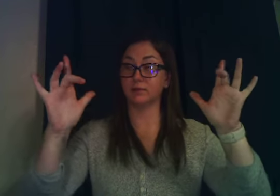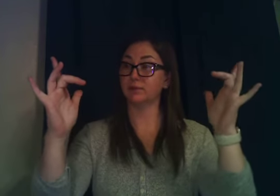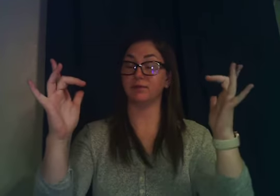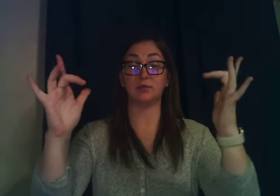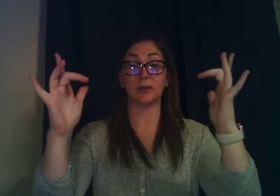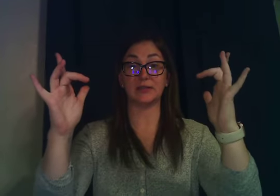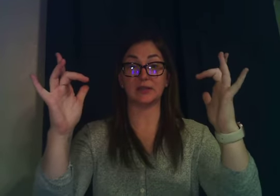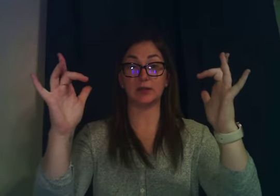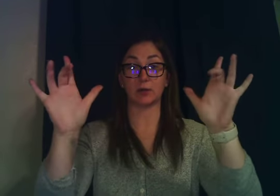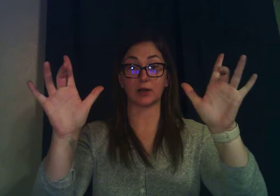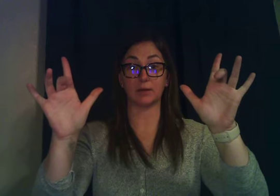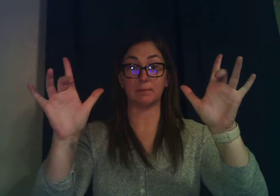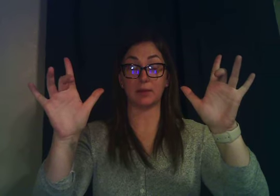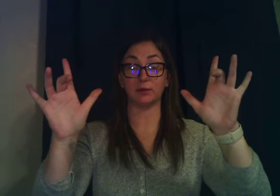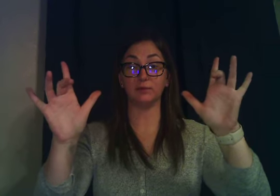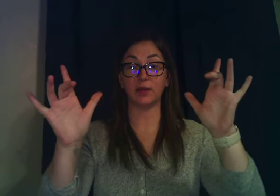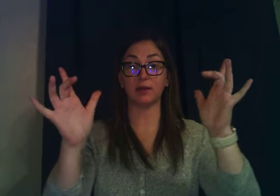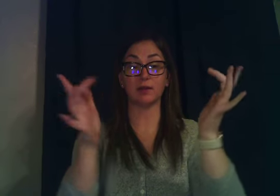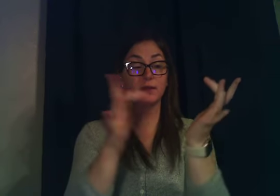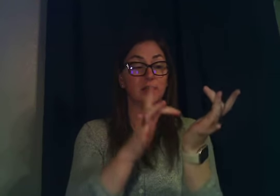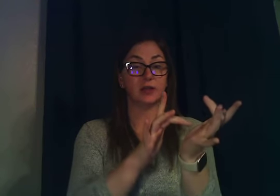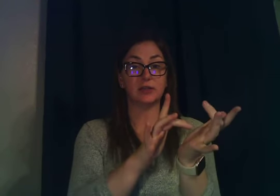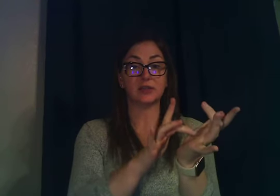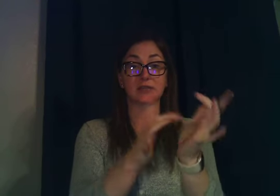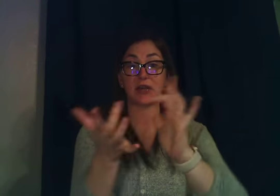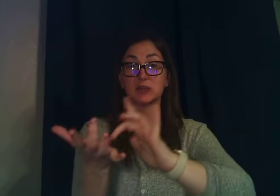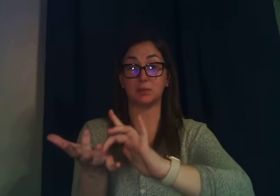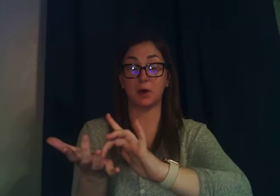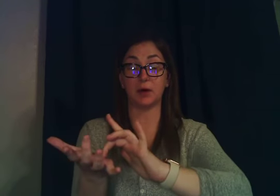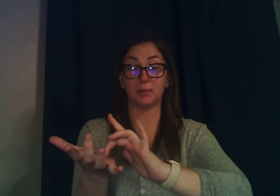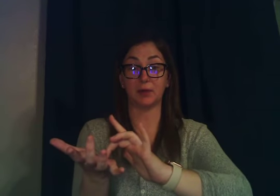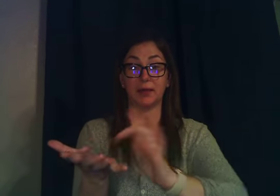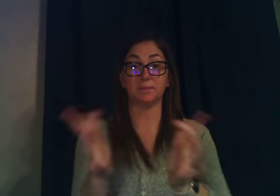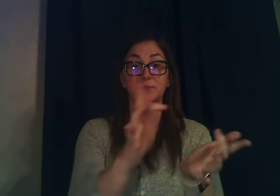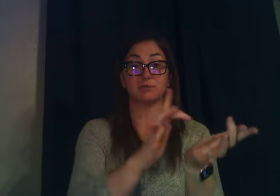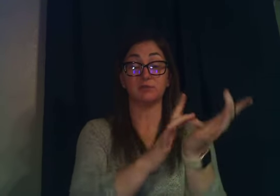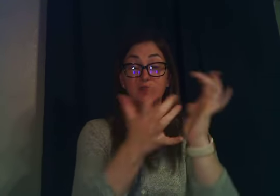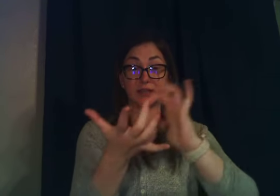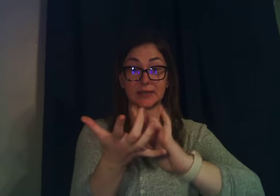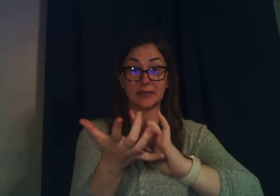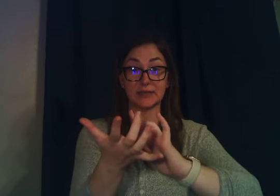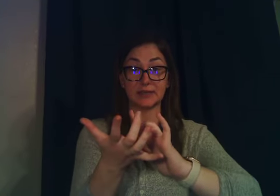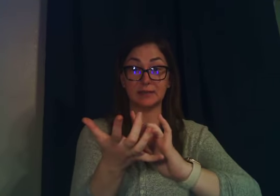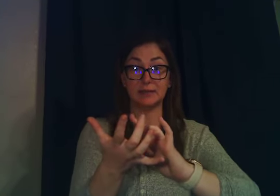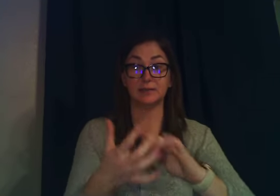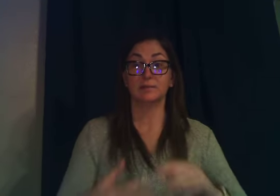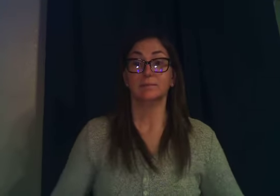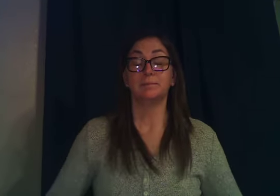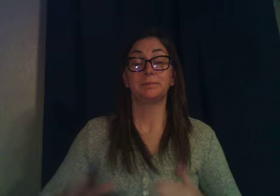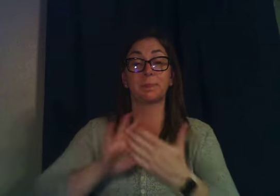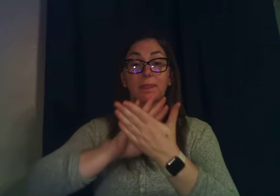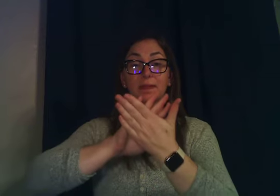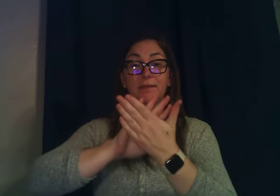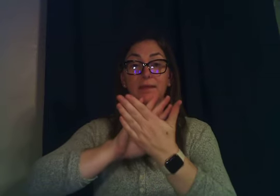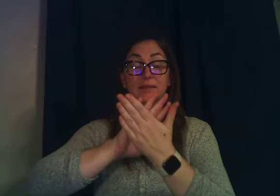if you bend in your middle finger, you just touch the palm. Okay, so Jesus, and then this